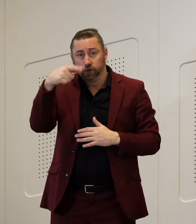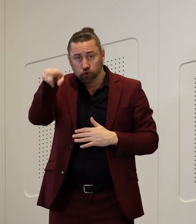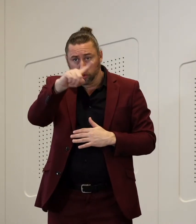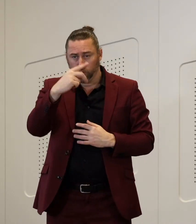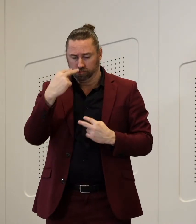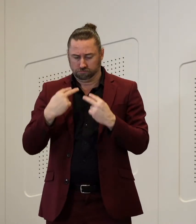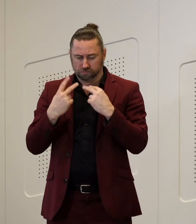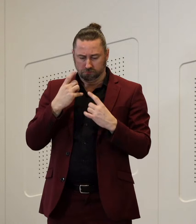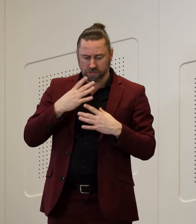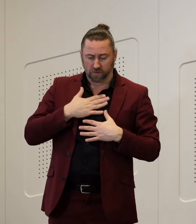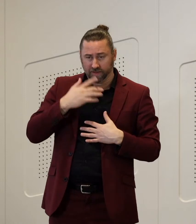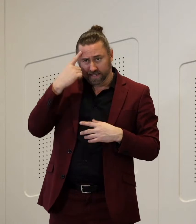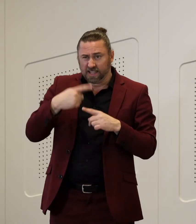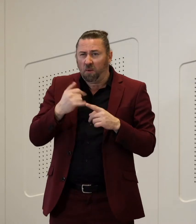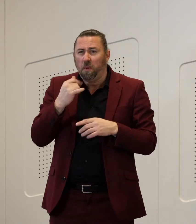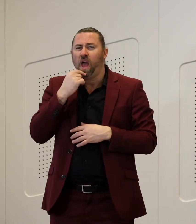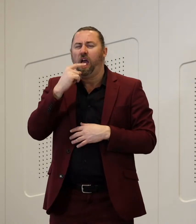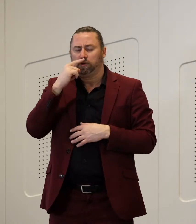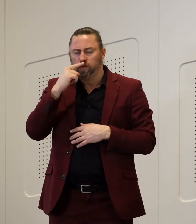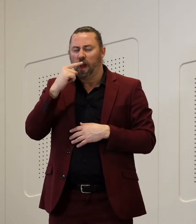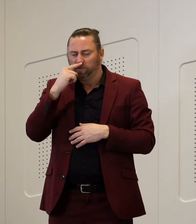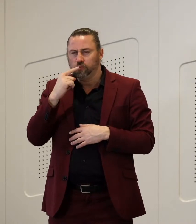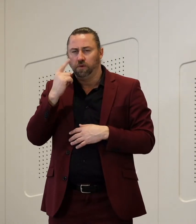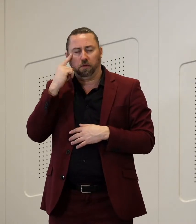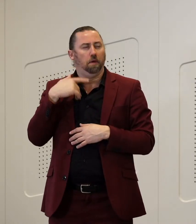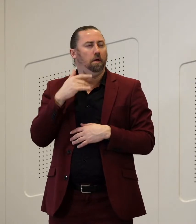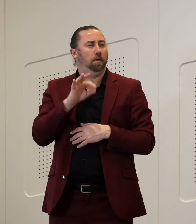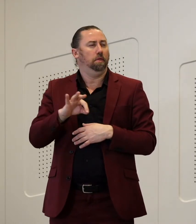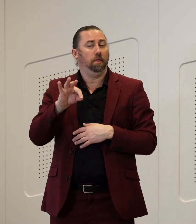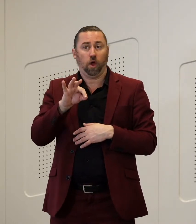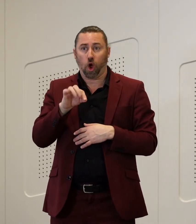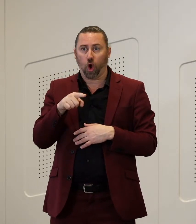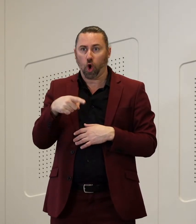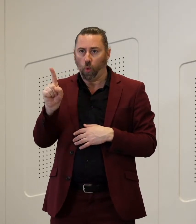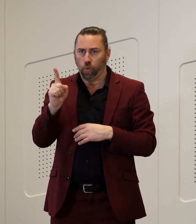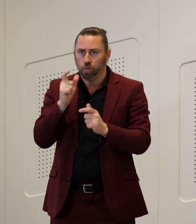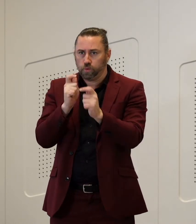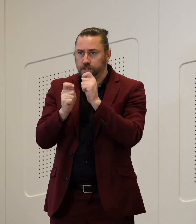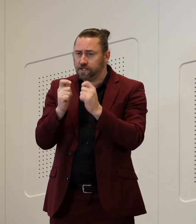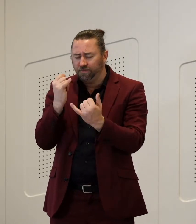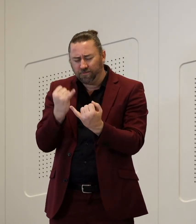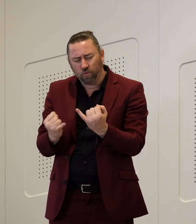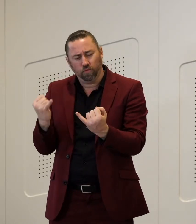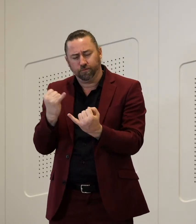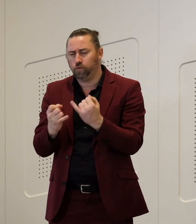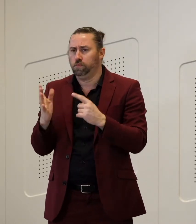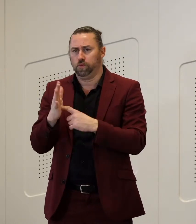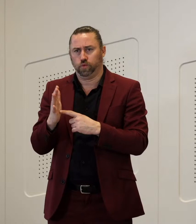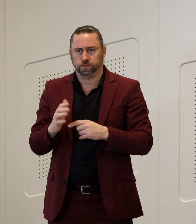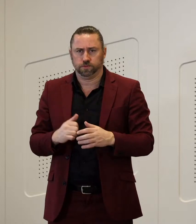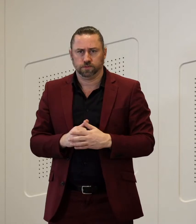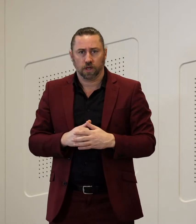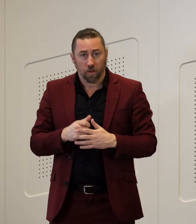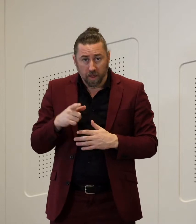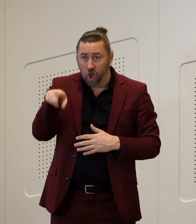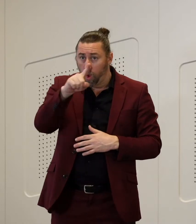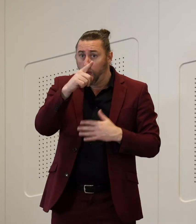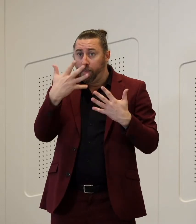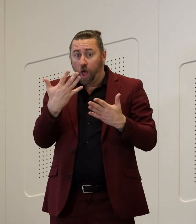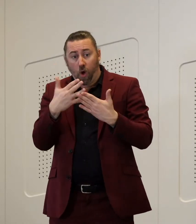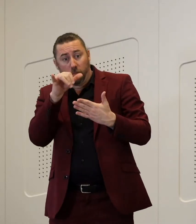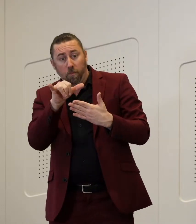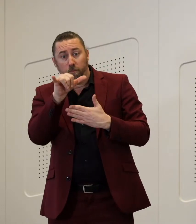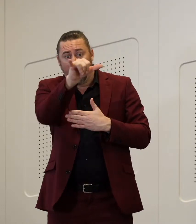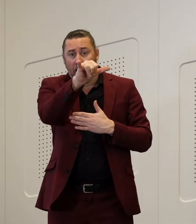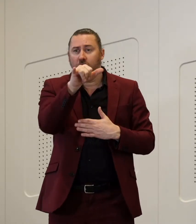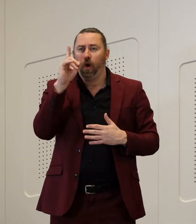any symptoms, no matter how mild, come forward and get tested as well. But of course, if you are on those flights, you are a close contact, we